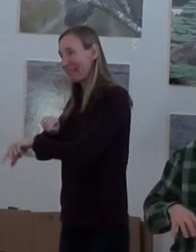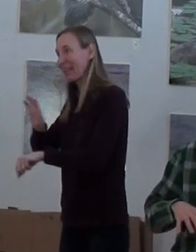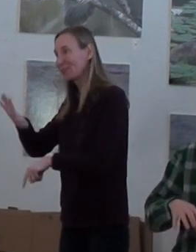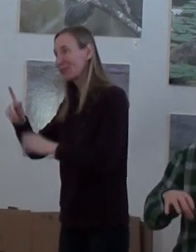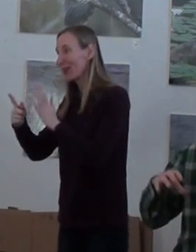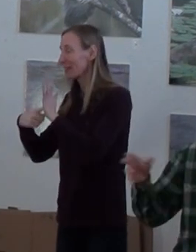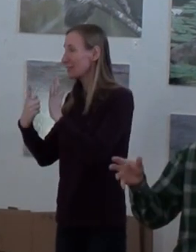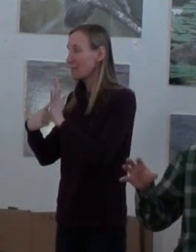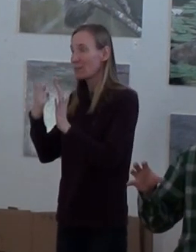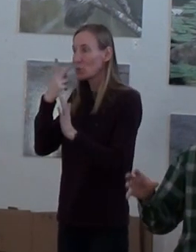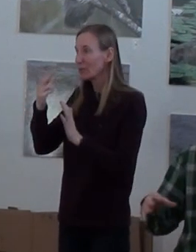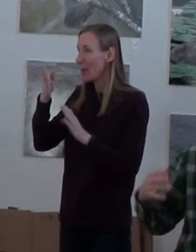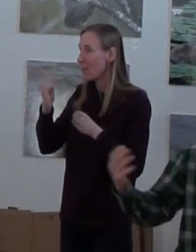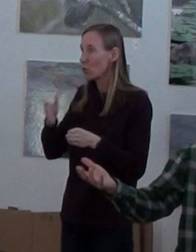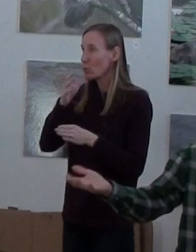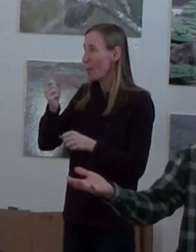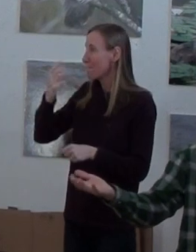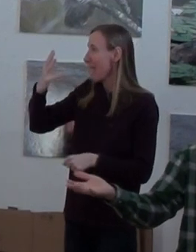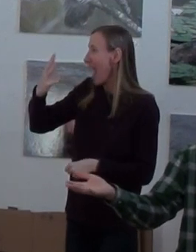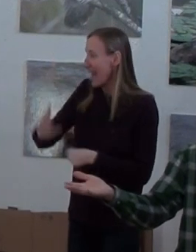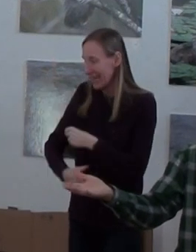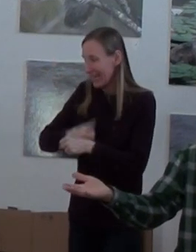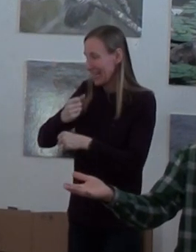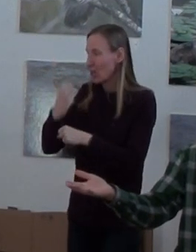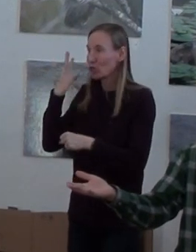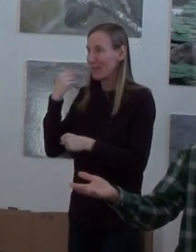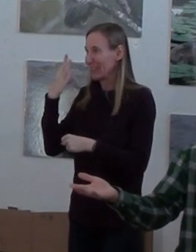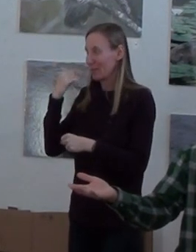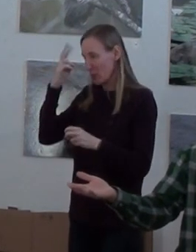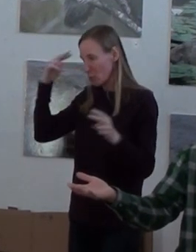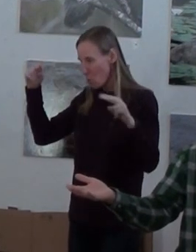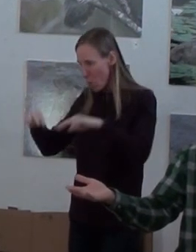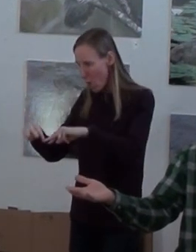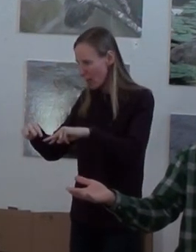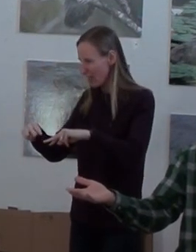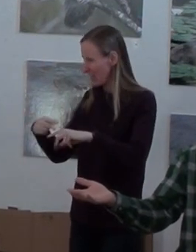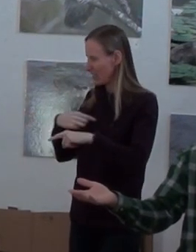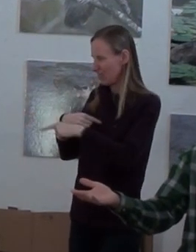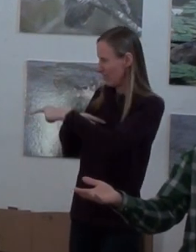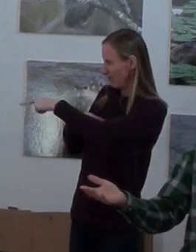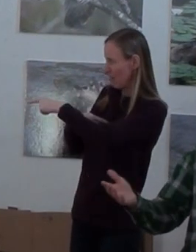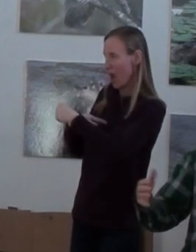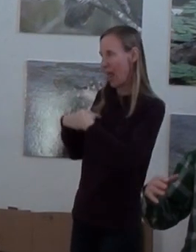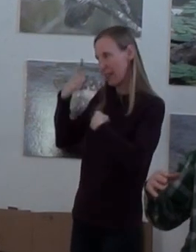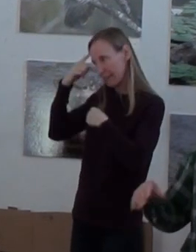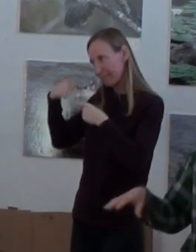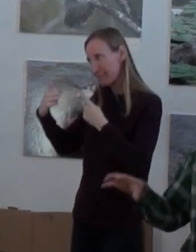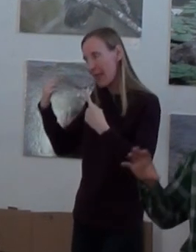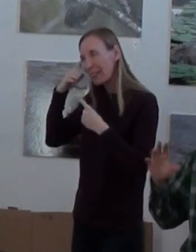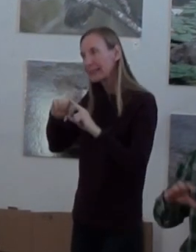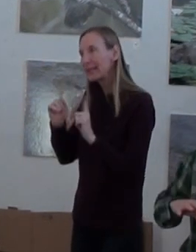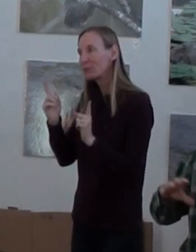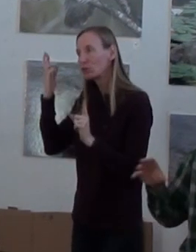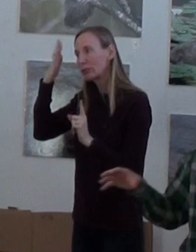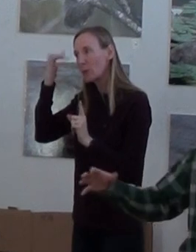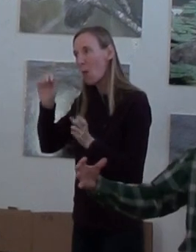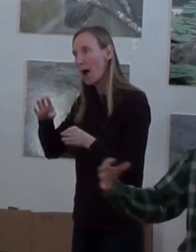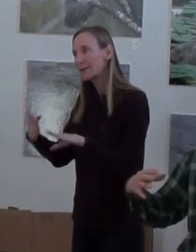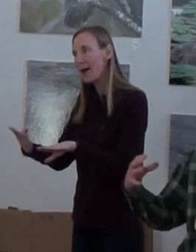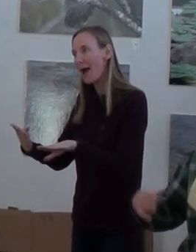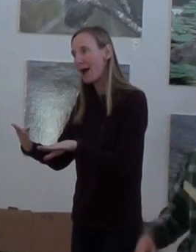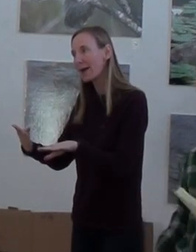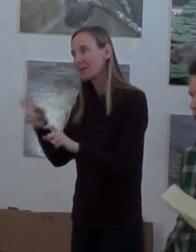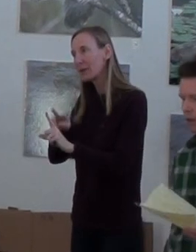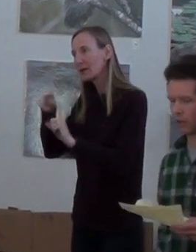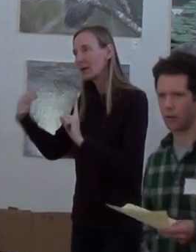has years of experience behind them, they can look at the same thing you're looking at and tell you a different story. So it's really nice to see that, okay, wow, there's a